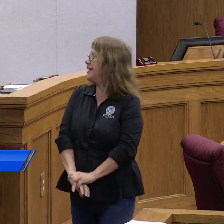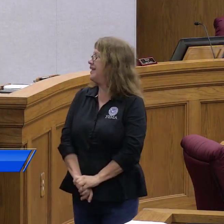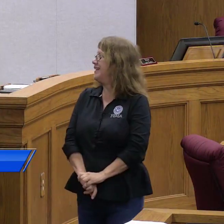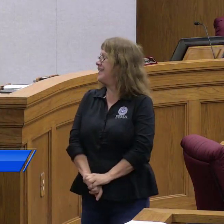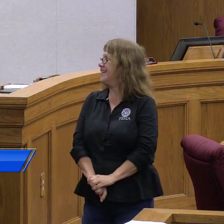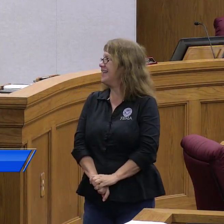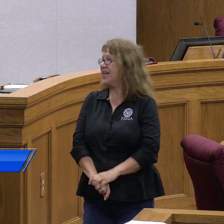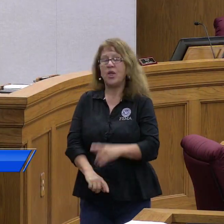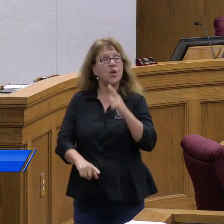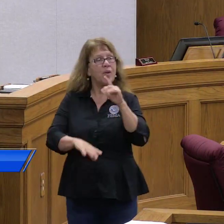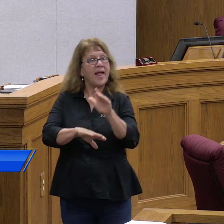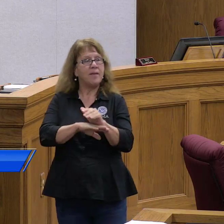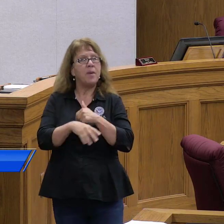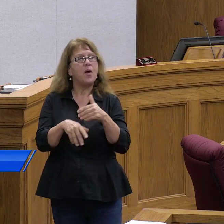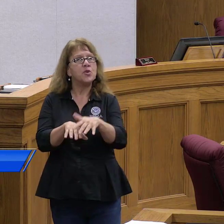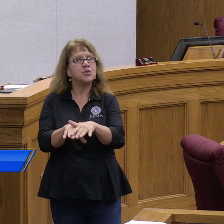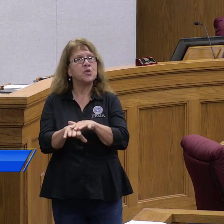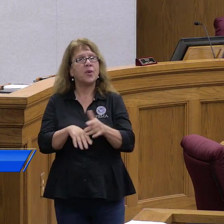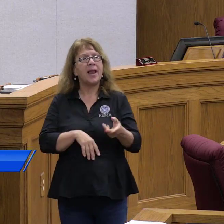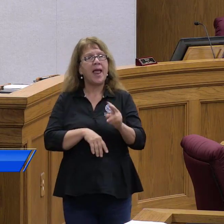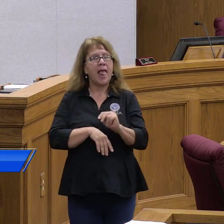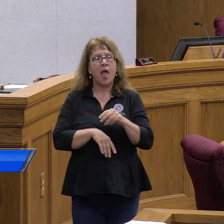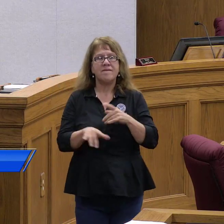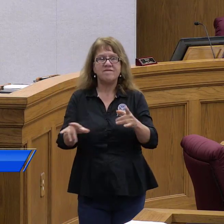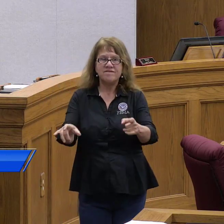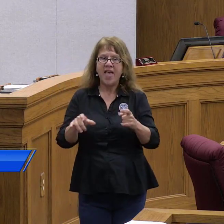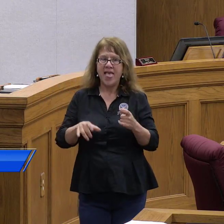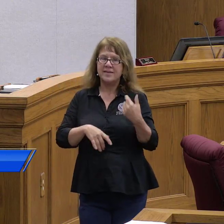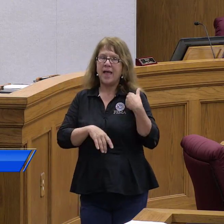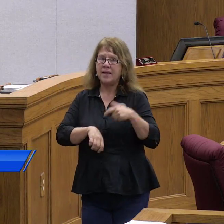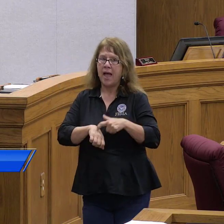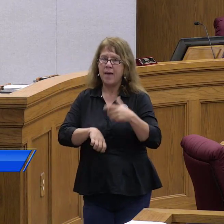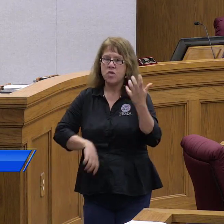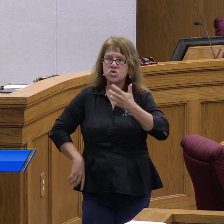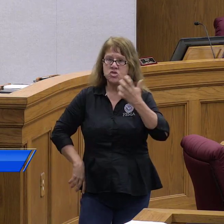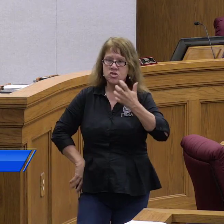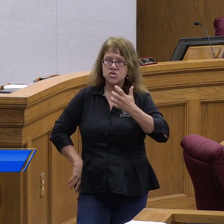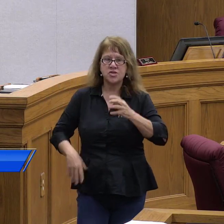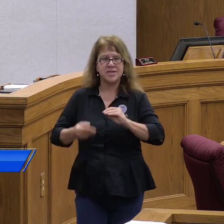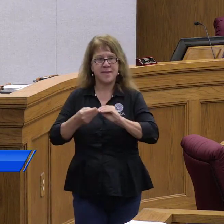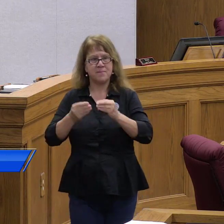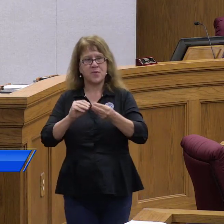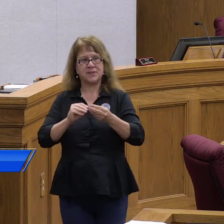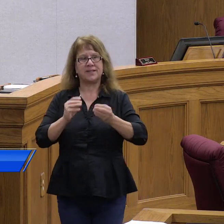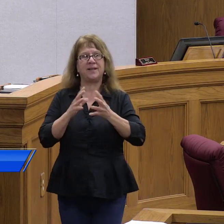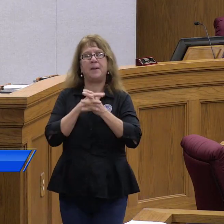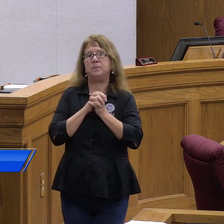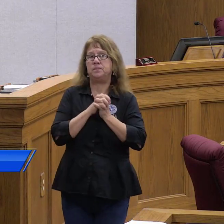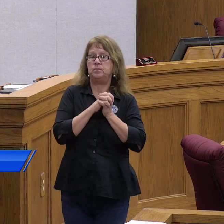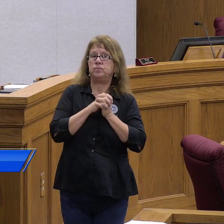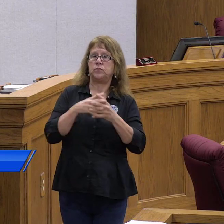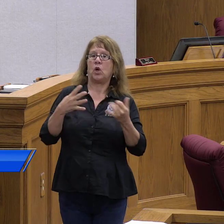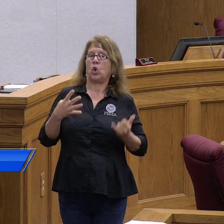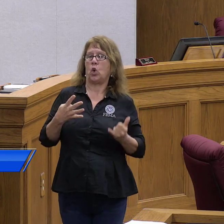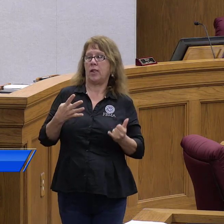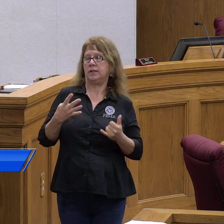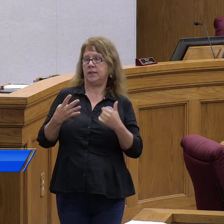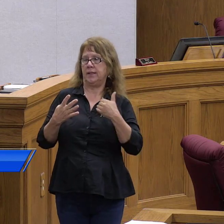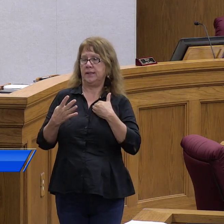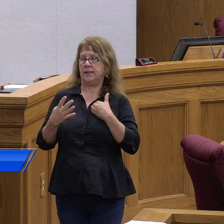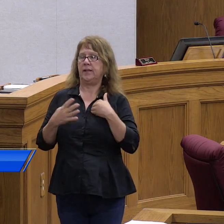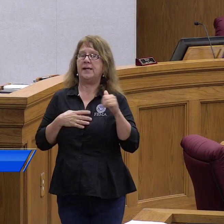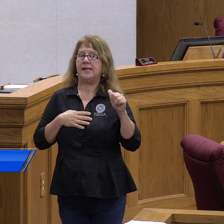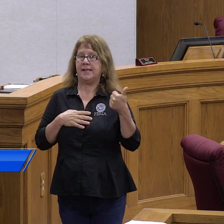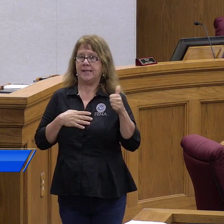All right, good evening. I'm going to slow it down a little bit. I was kind of fast last time in regards to the numbers. So currently we still have the